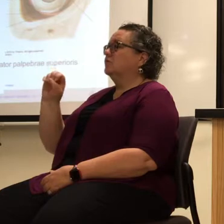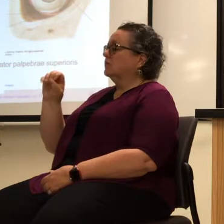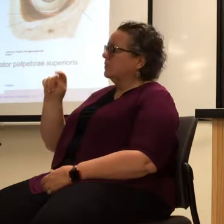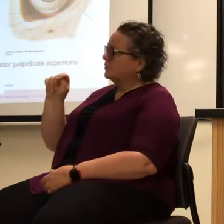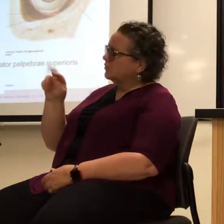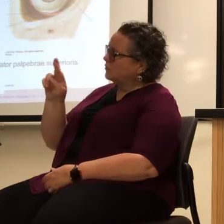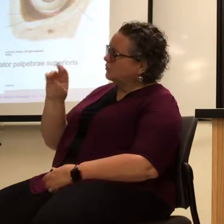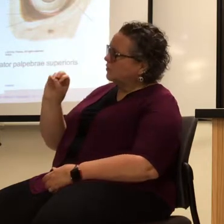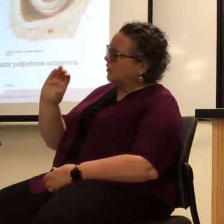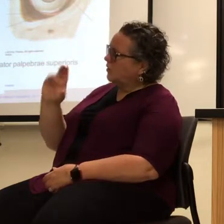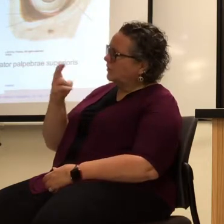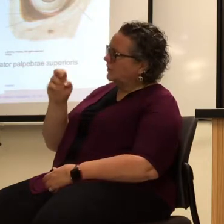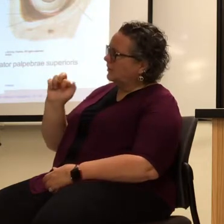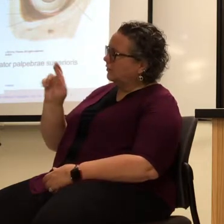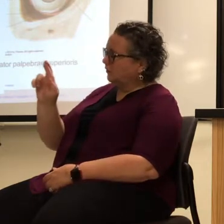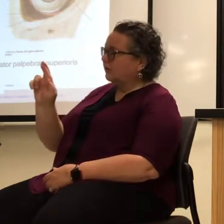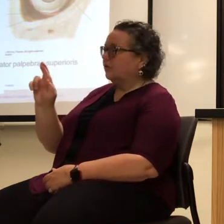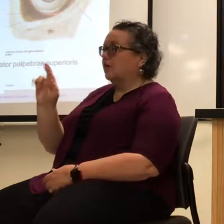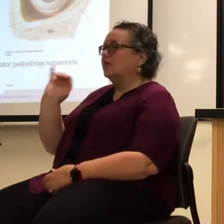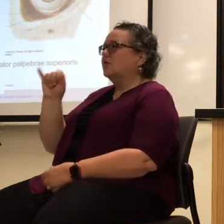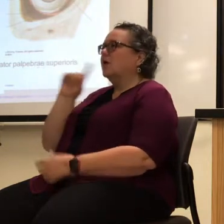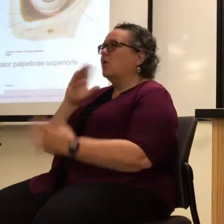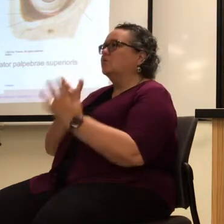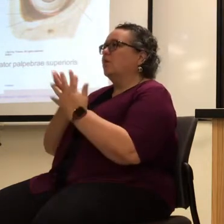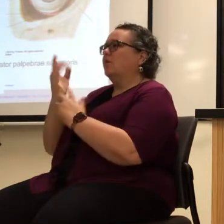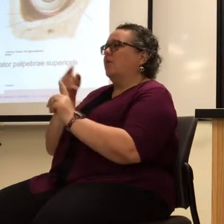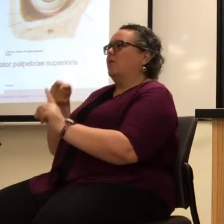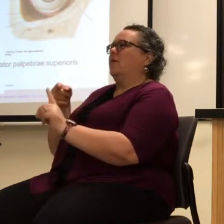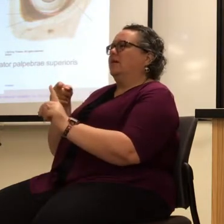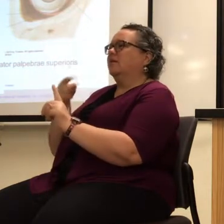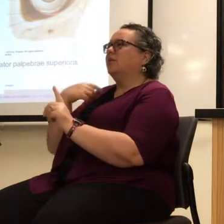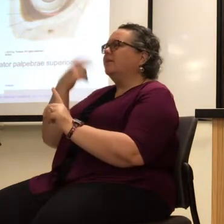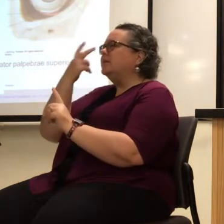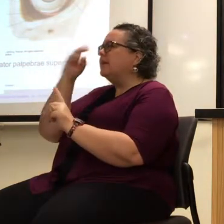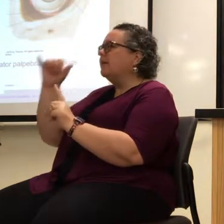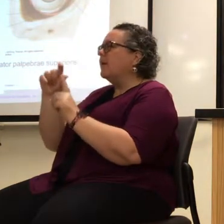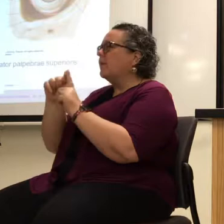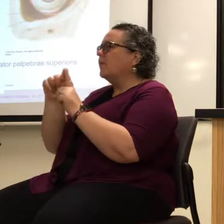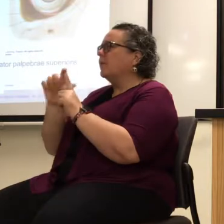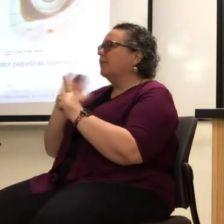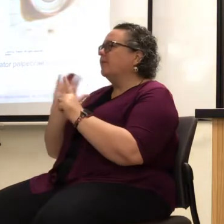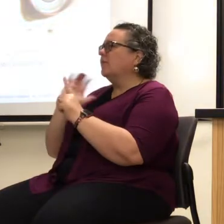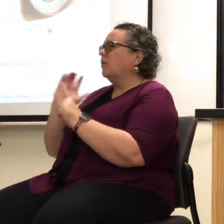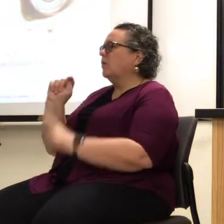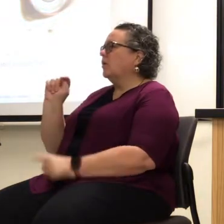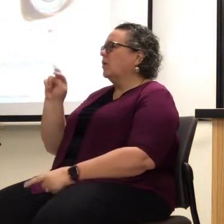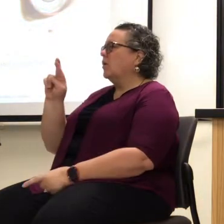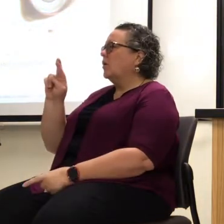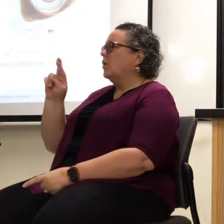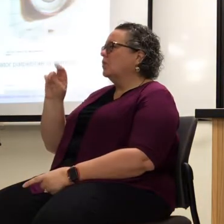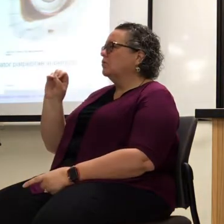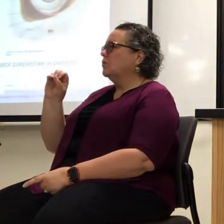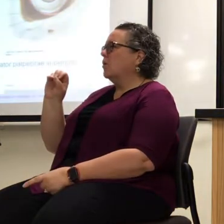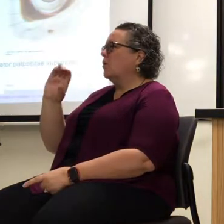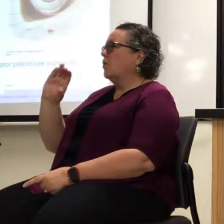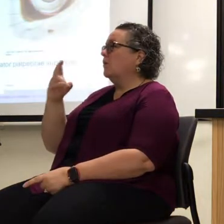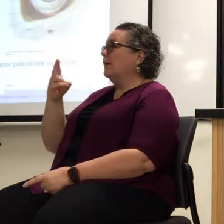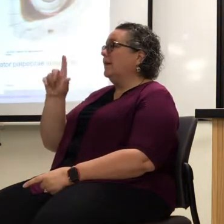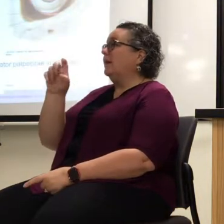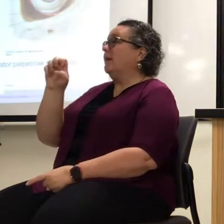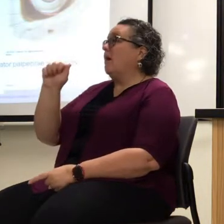through a pulley. Okay, we've seen that term before, you know, the word for pulley, trochlea.